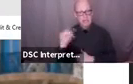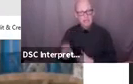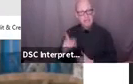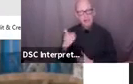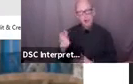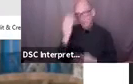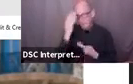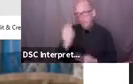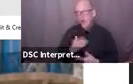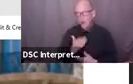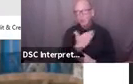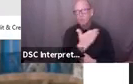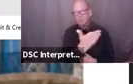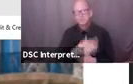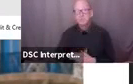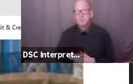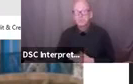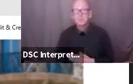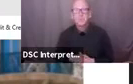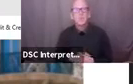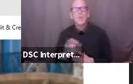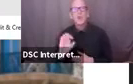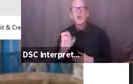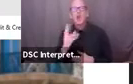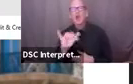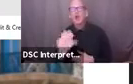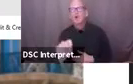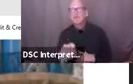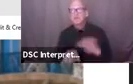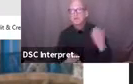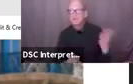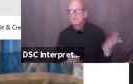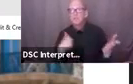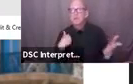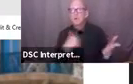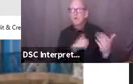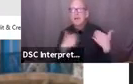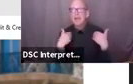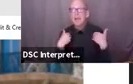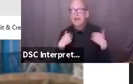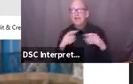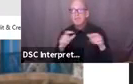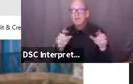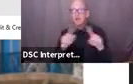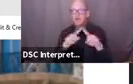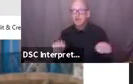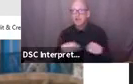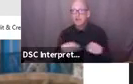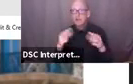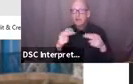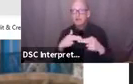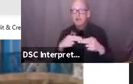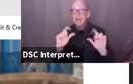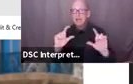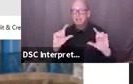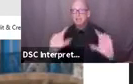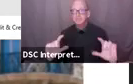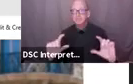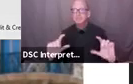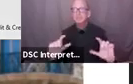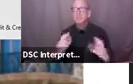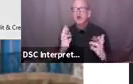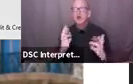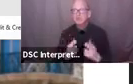know. All right, and we have up here on the screen right now some of these resources we've been talking